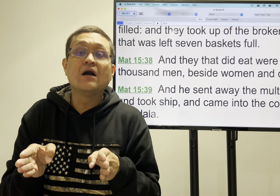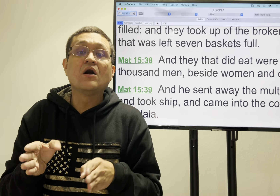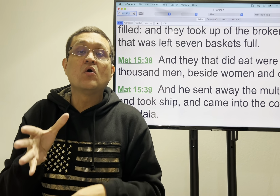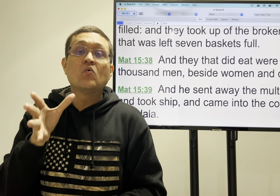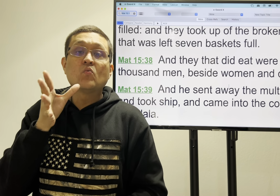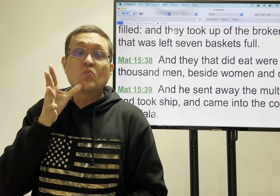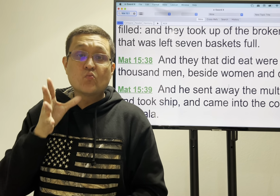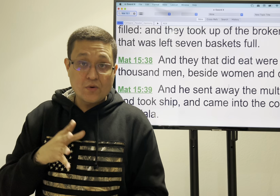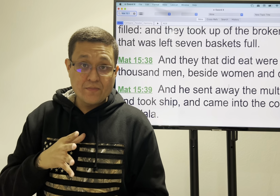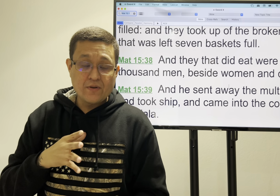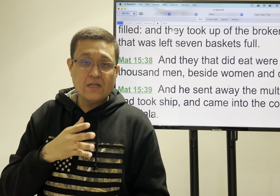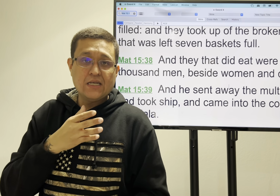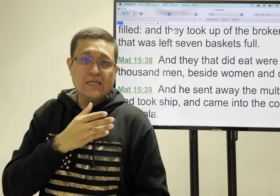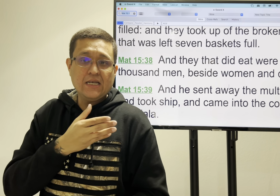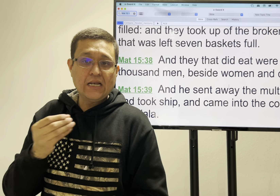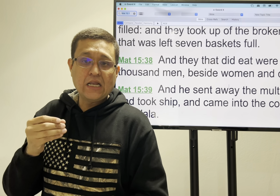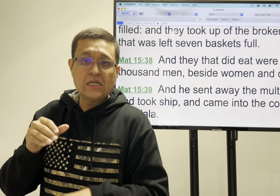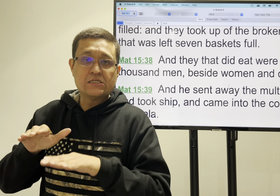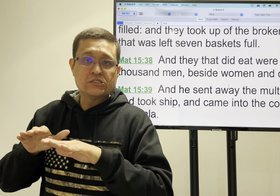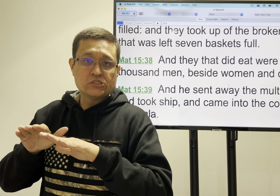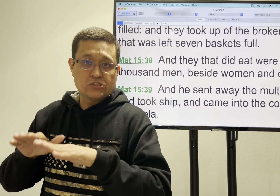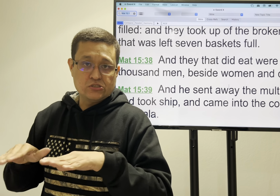Beside women and children.